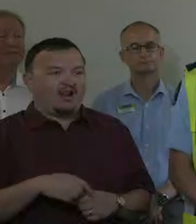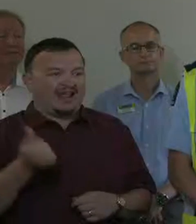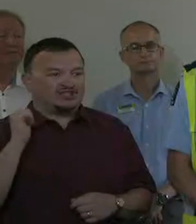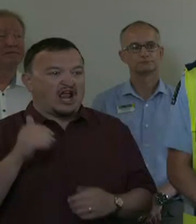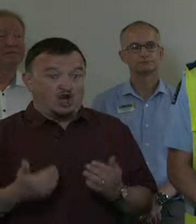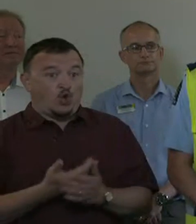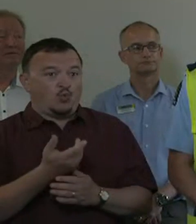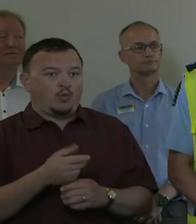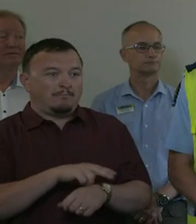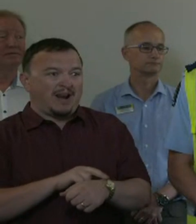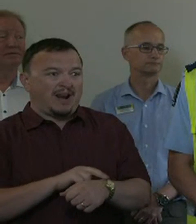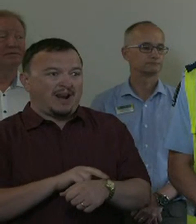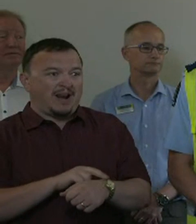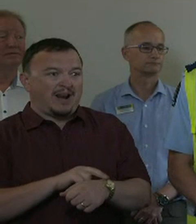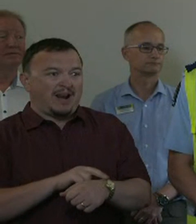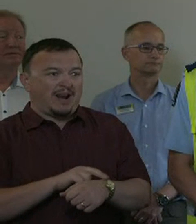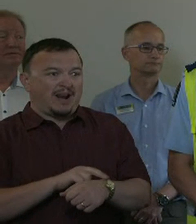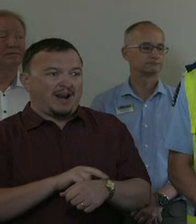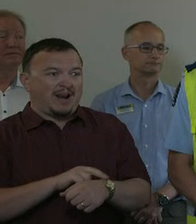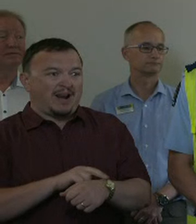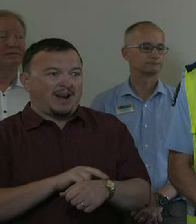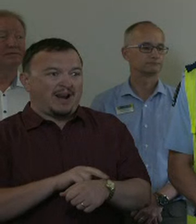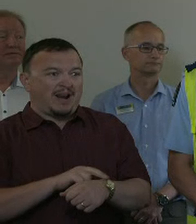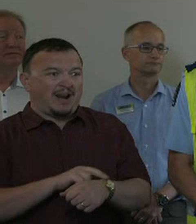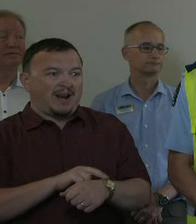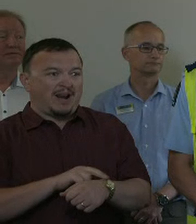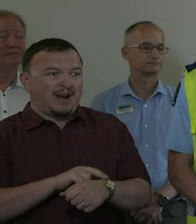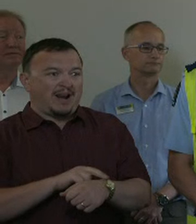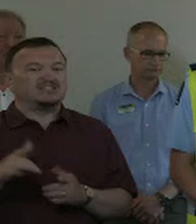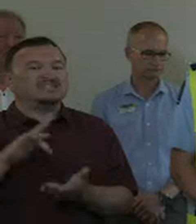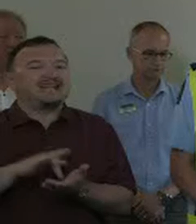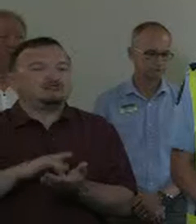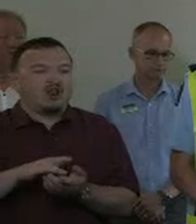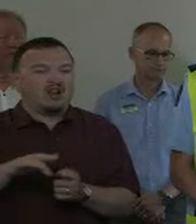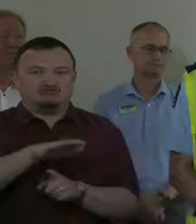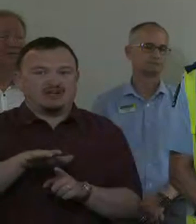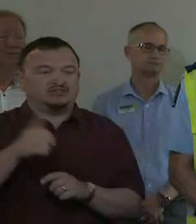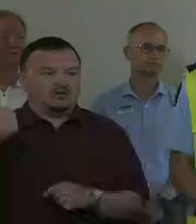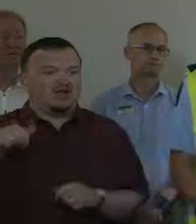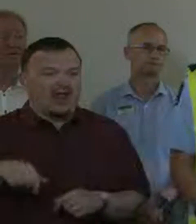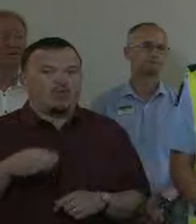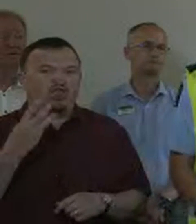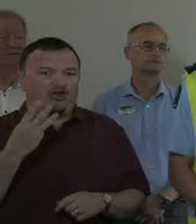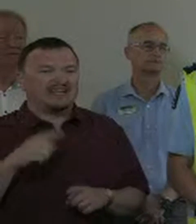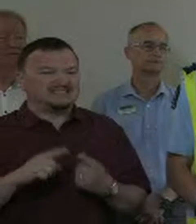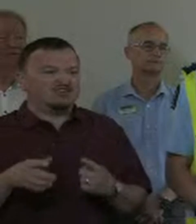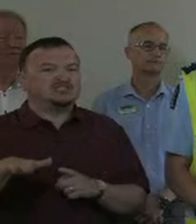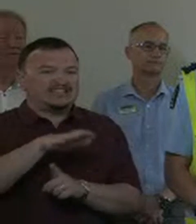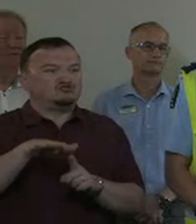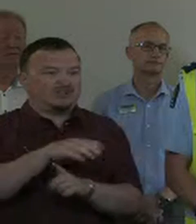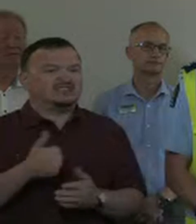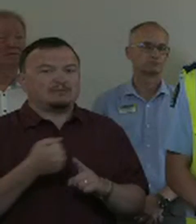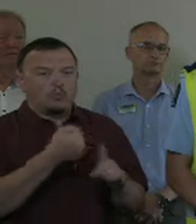sent to Tasman, along with additional staff from the Central District, now taking into account 3 policing districts that are supporting this